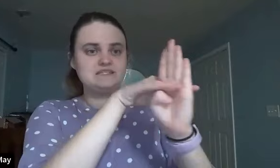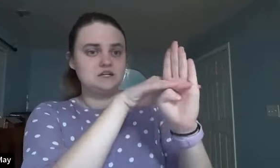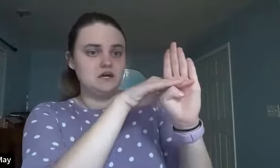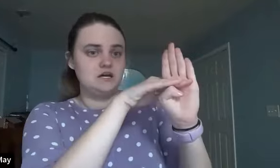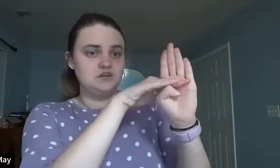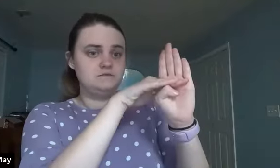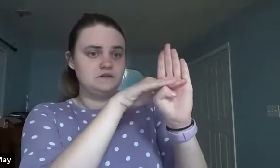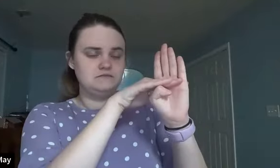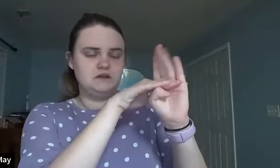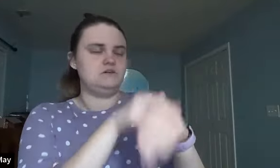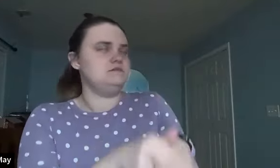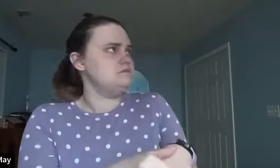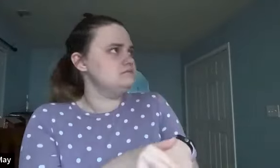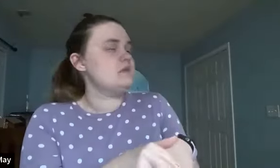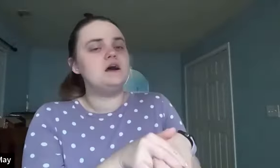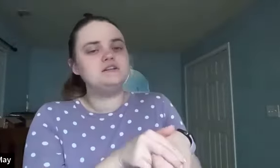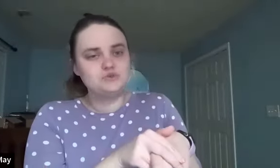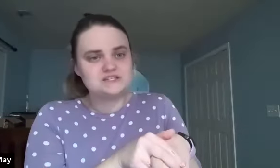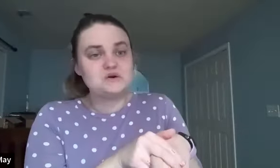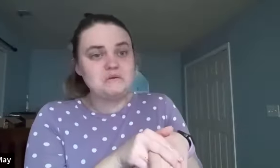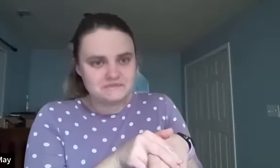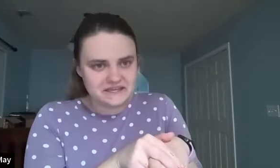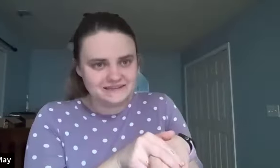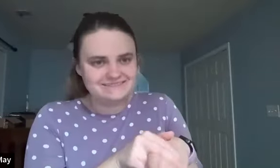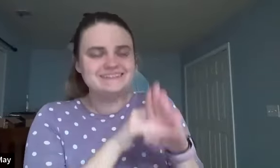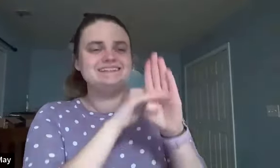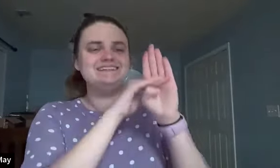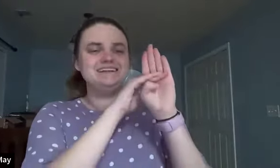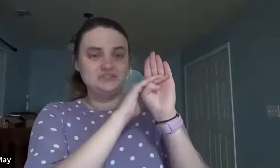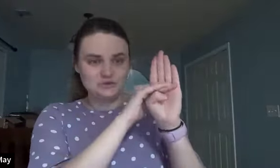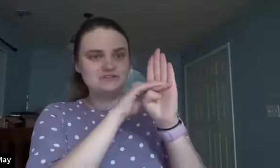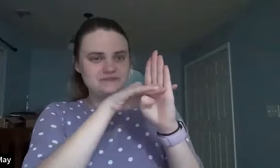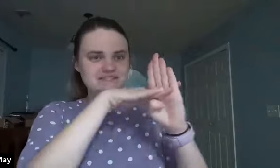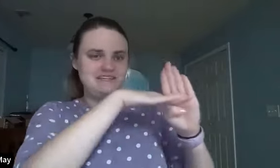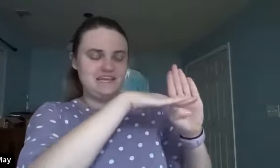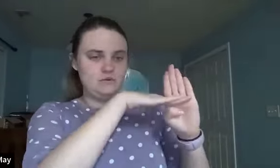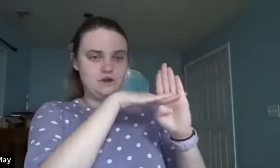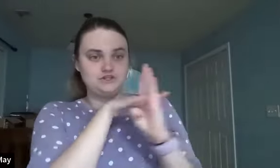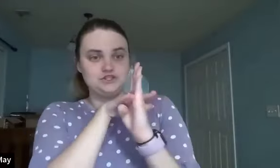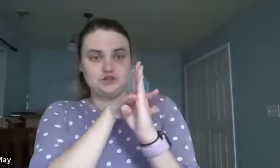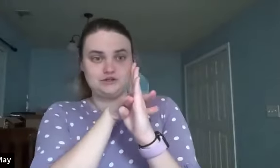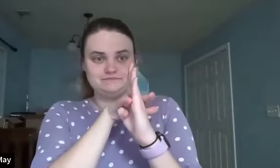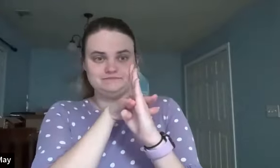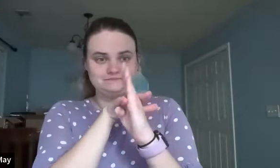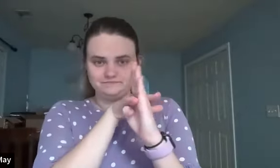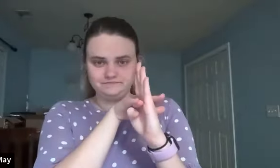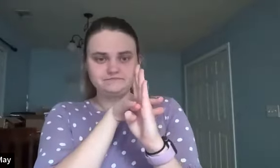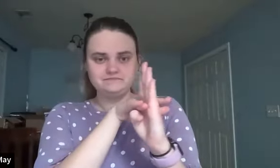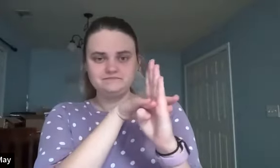like a dolphin, not dolphin, a dorsal fin sticking out of the water. Shark.